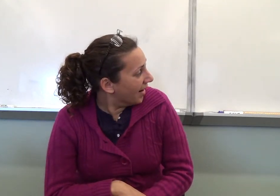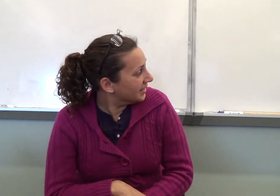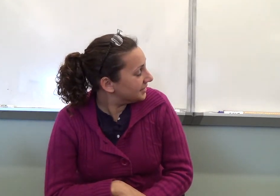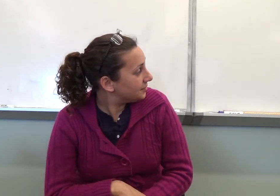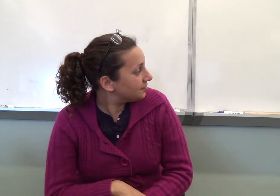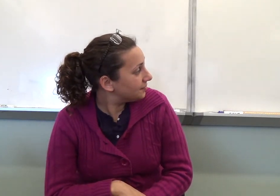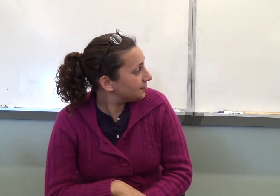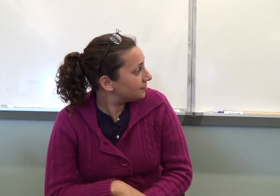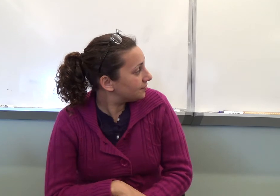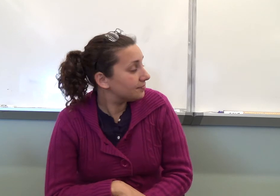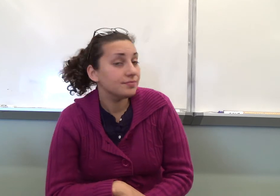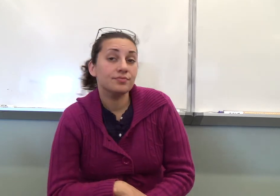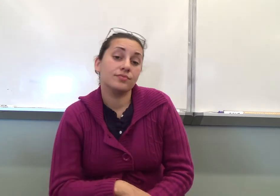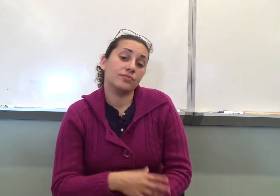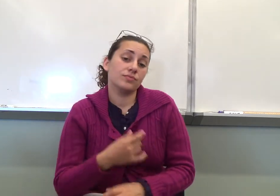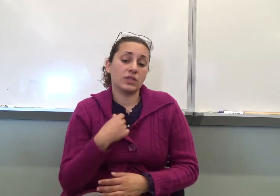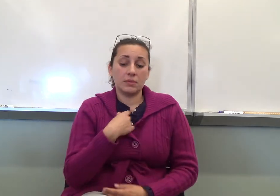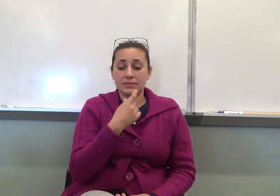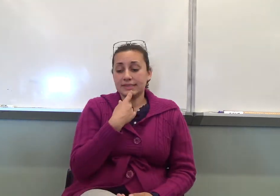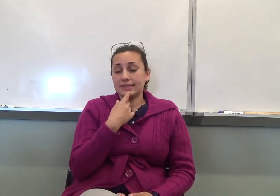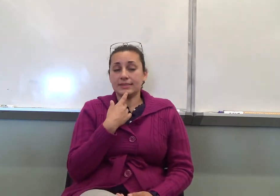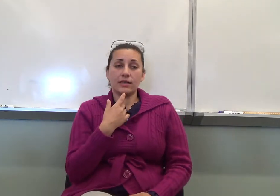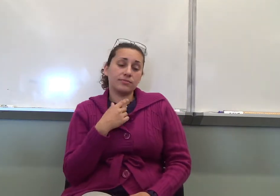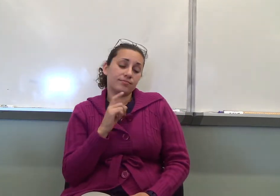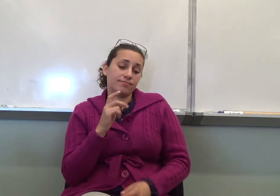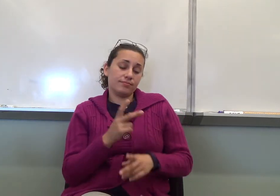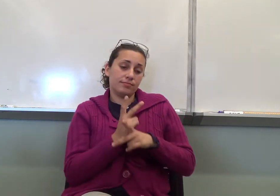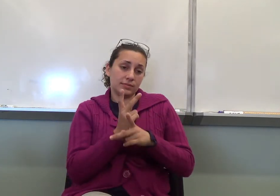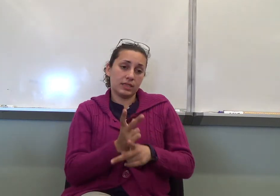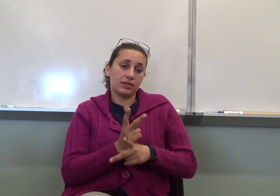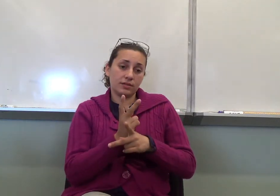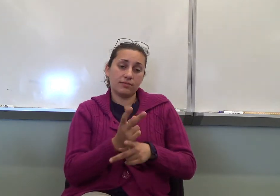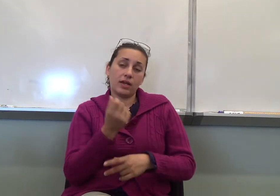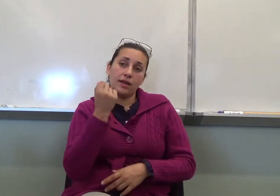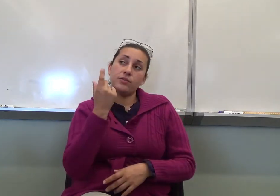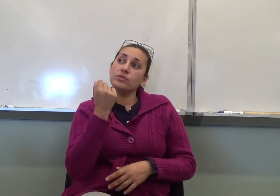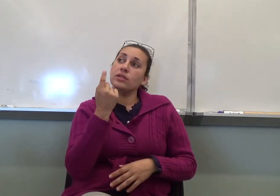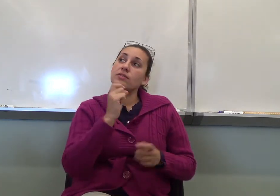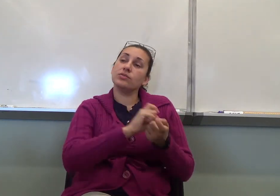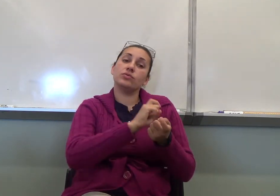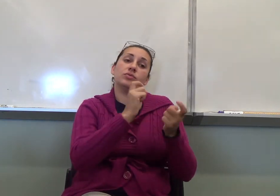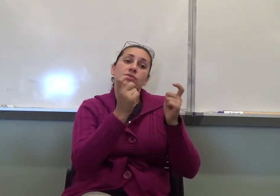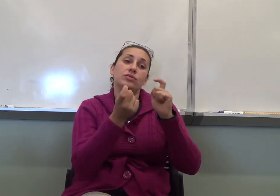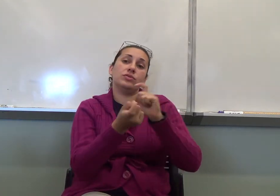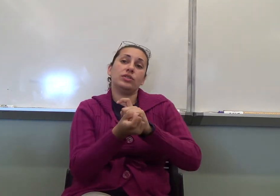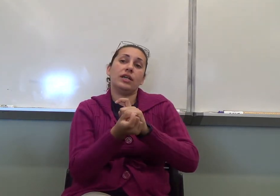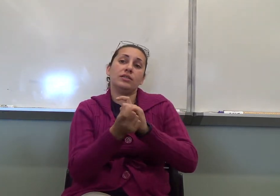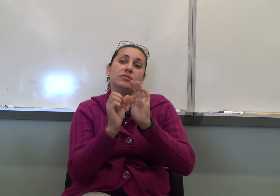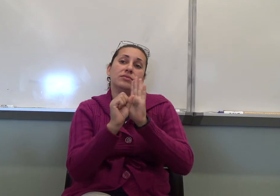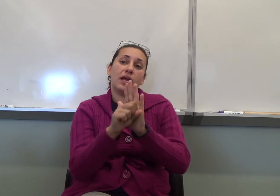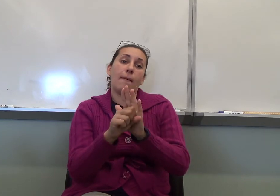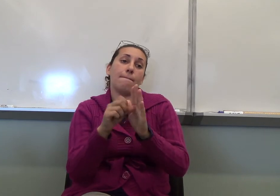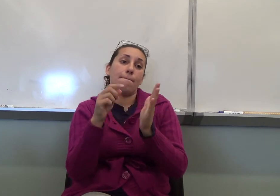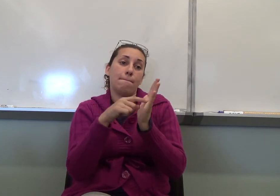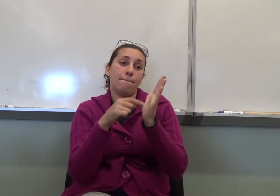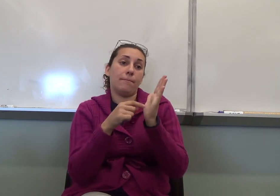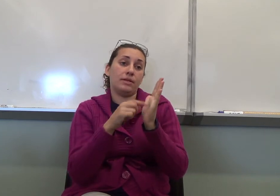So all I'm saying is just be careful that you do understand your change sign button, when to use it, before or after the number,